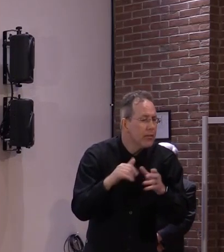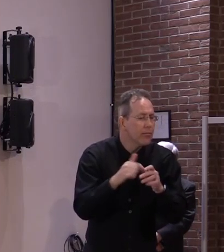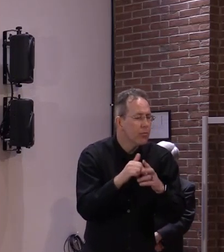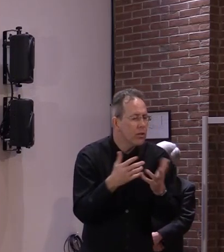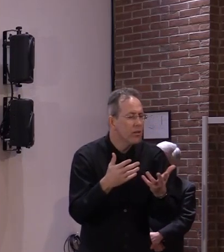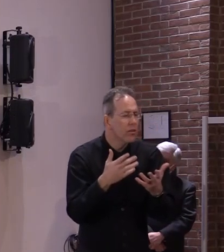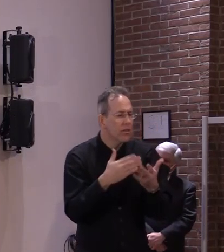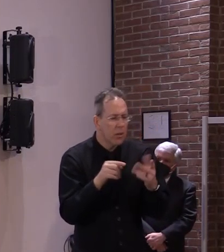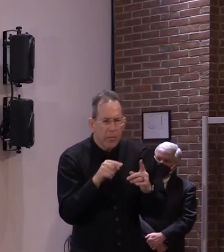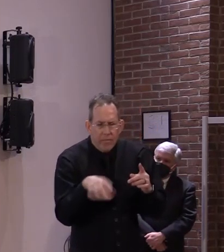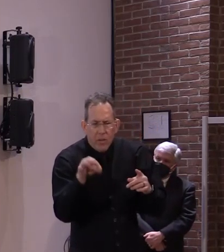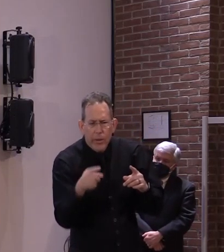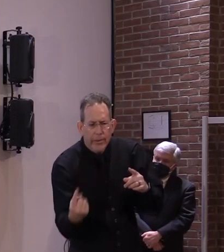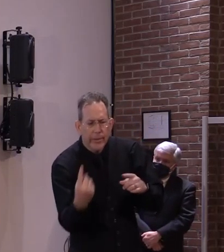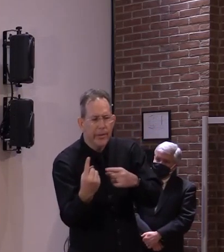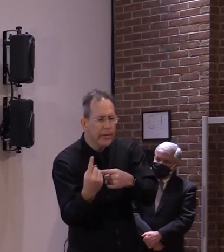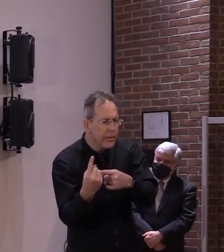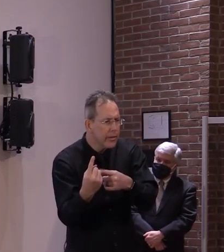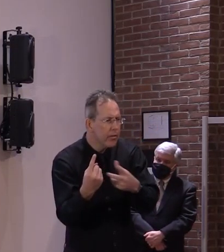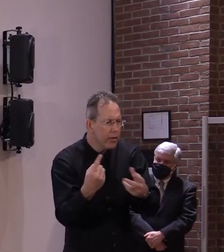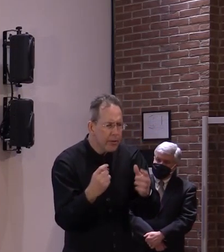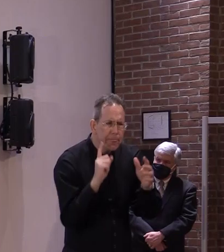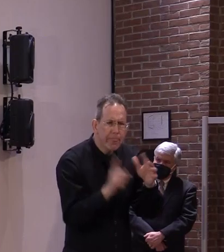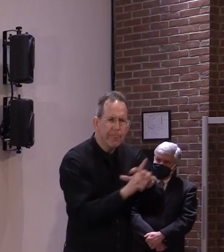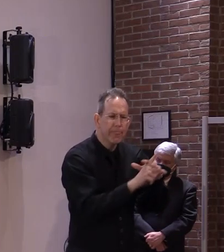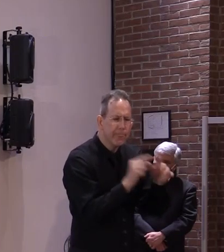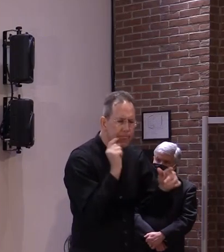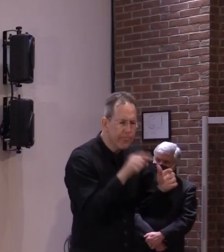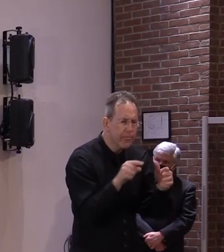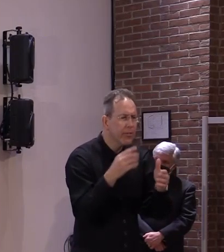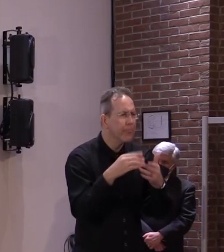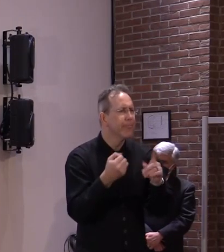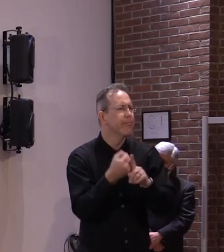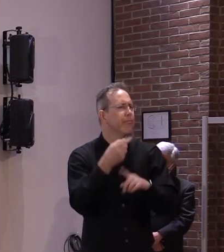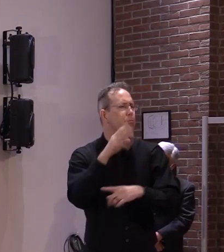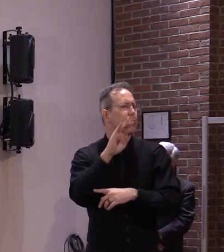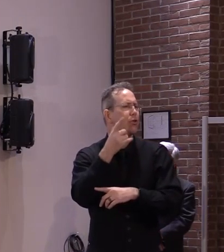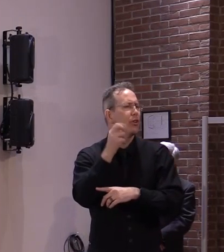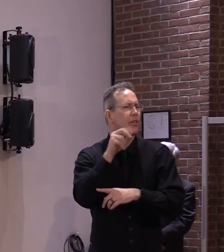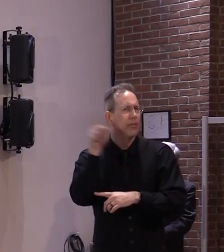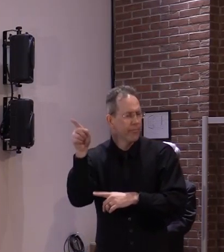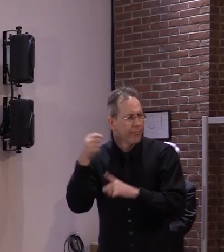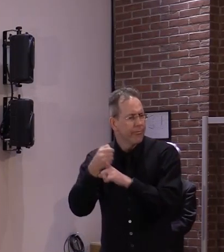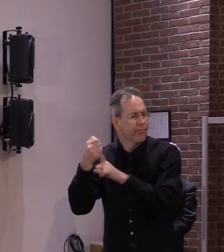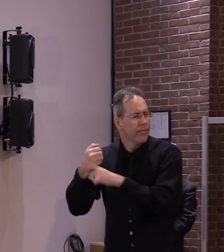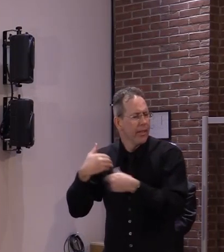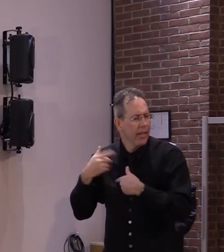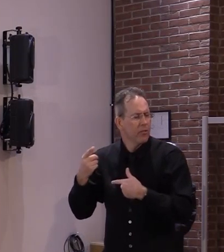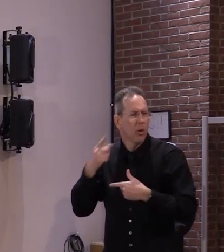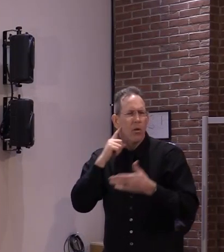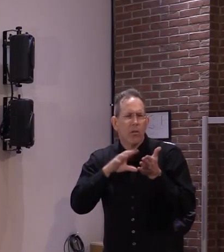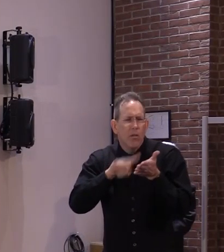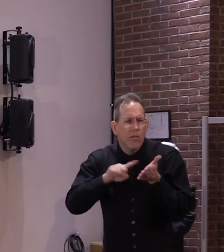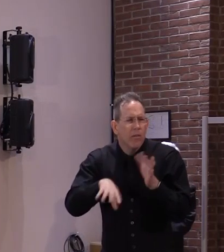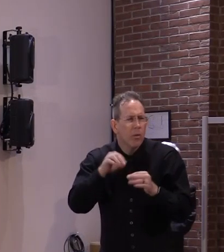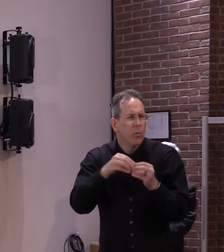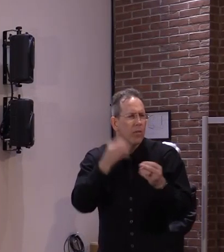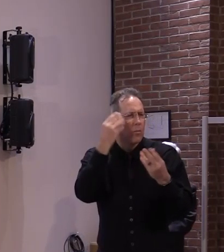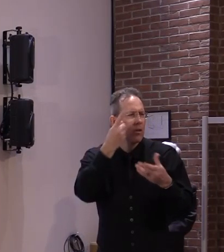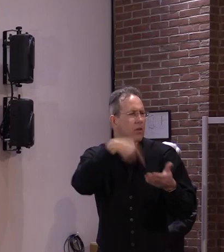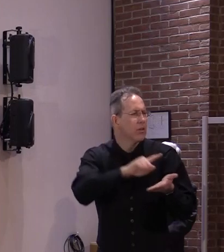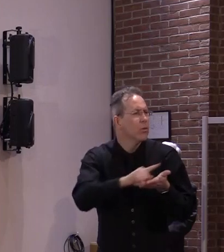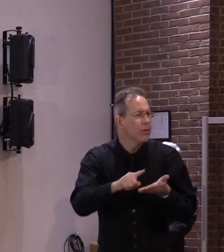we're getting results on them next week. We have also sent from Norwich. None of